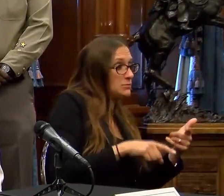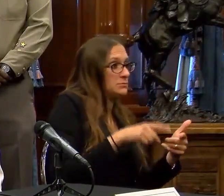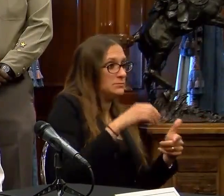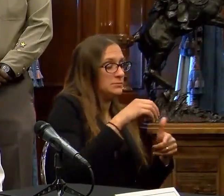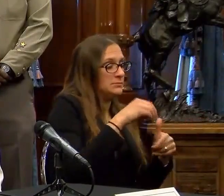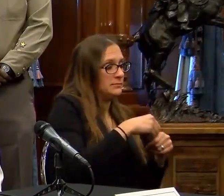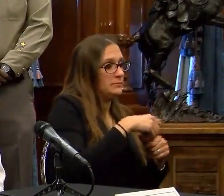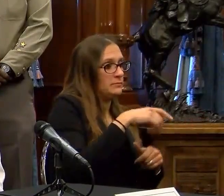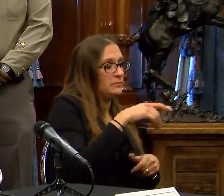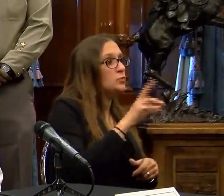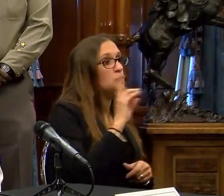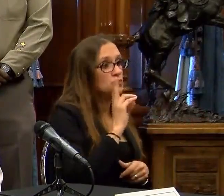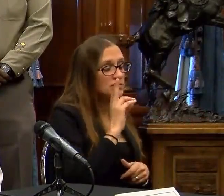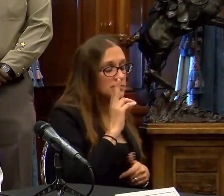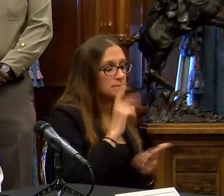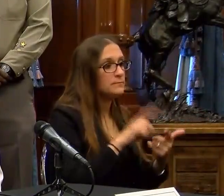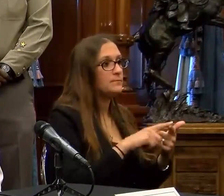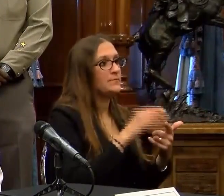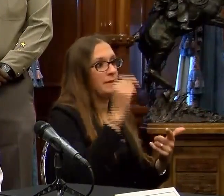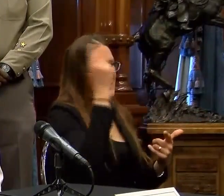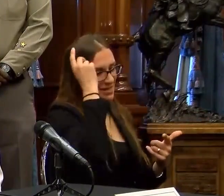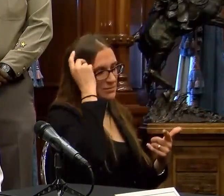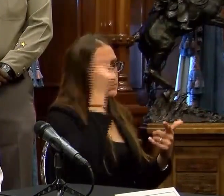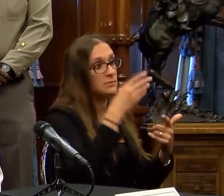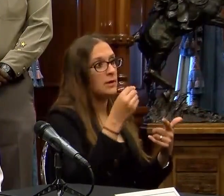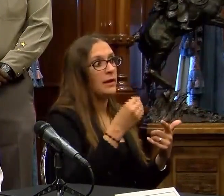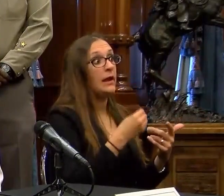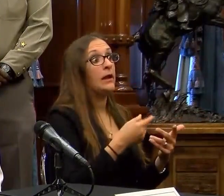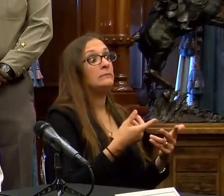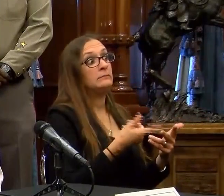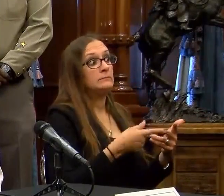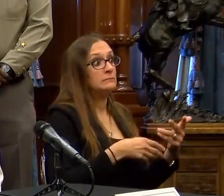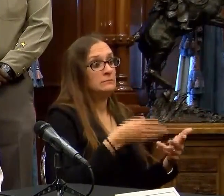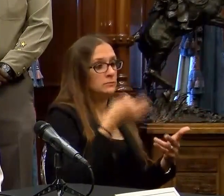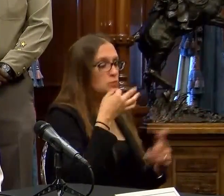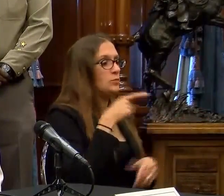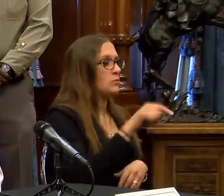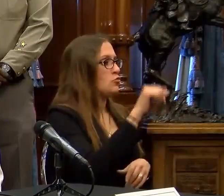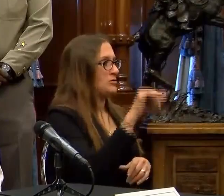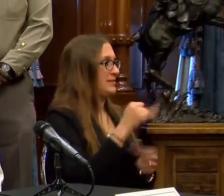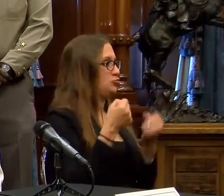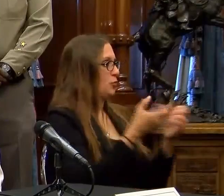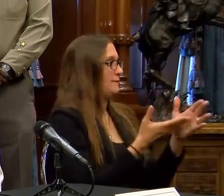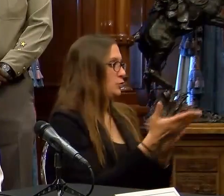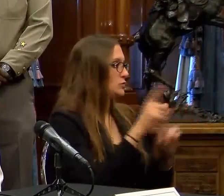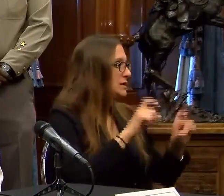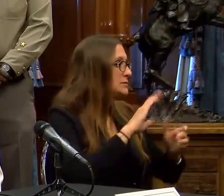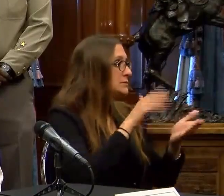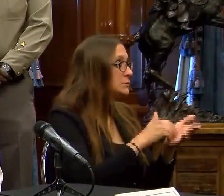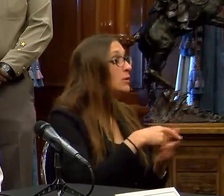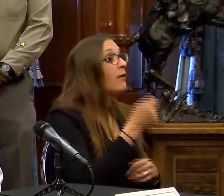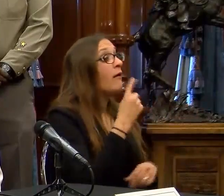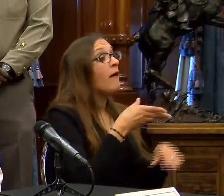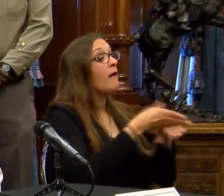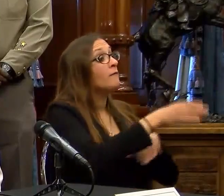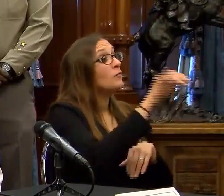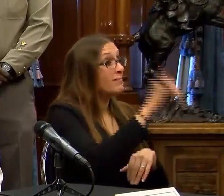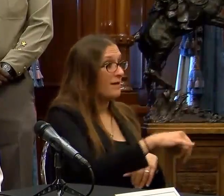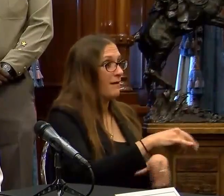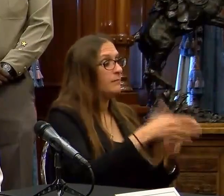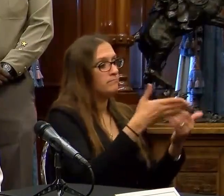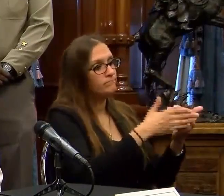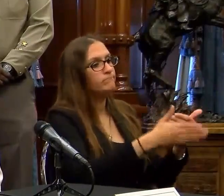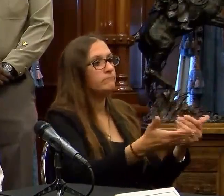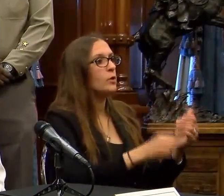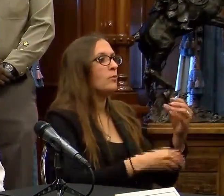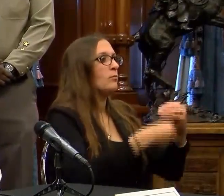San Antonio, in Houston, in Dallas, and sometime soon in Austin, will be the drive-through, and then after that, additional stand-up facilities.